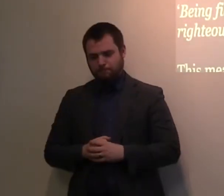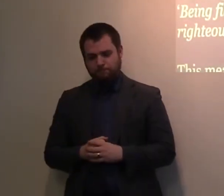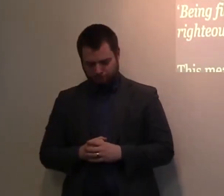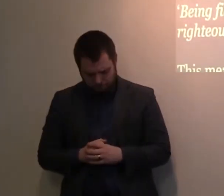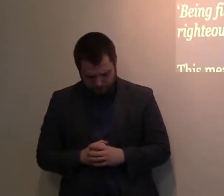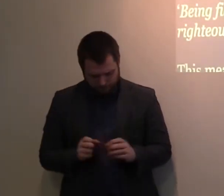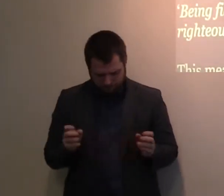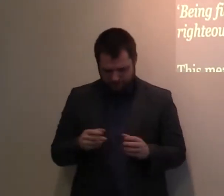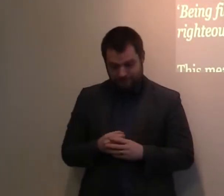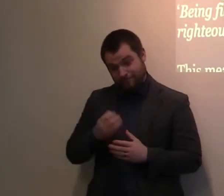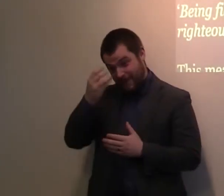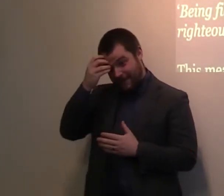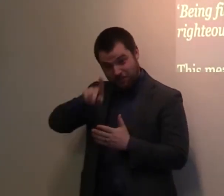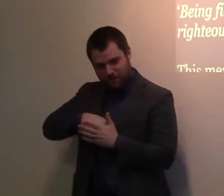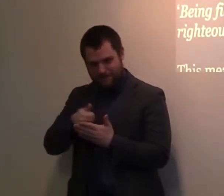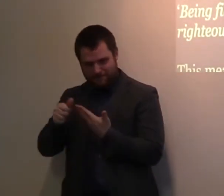The King James Version Bible says,